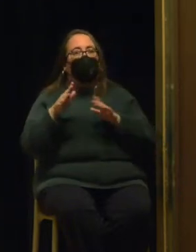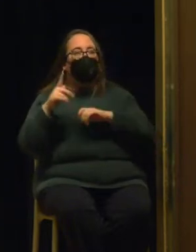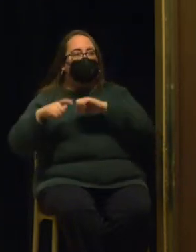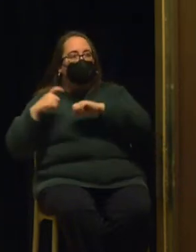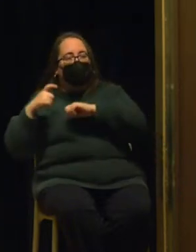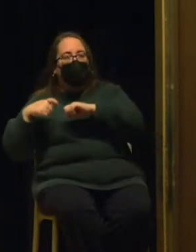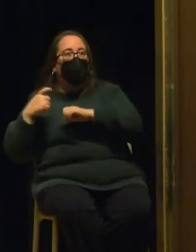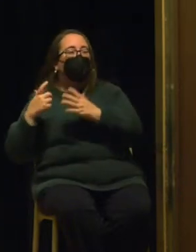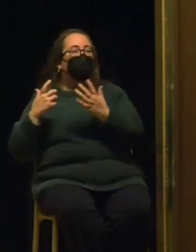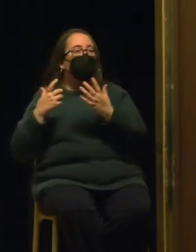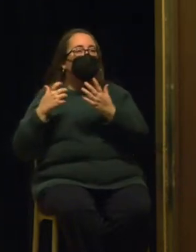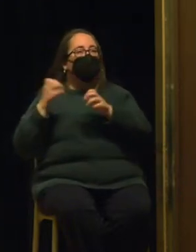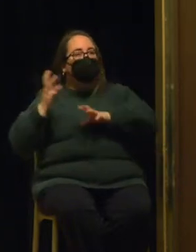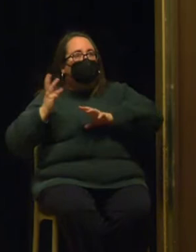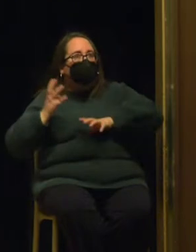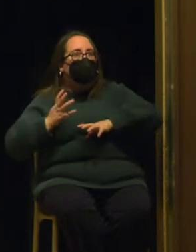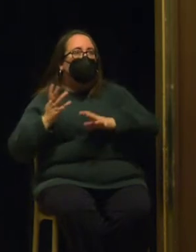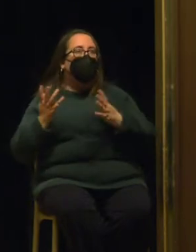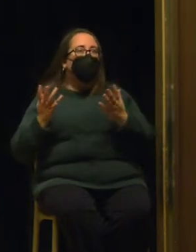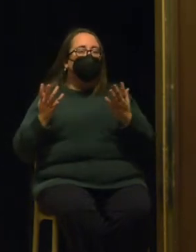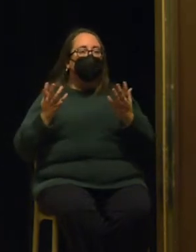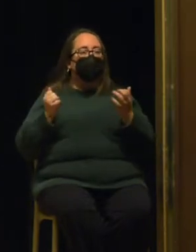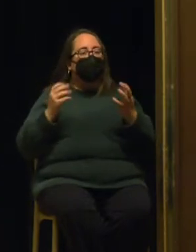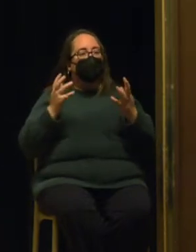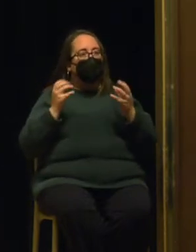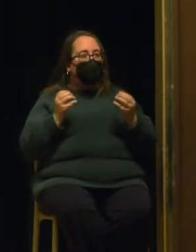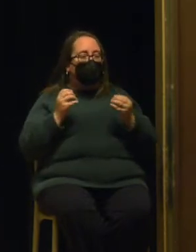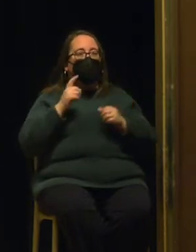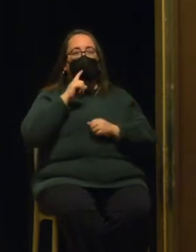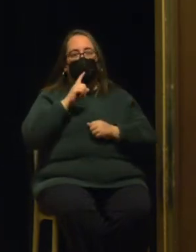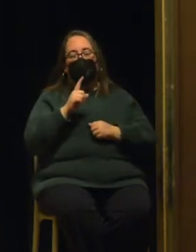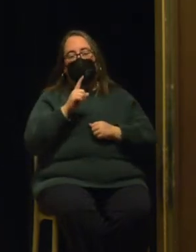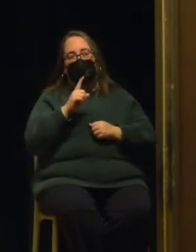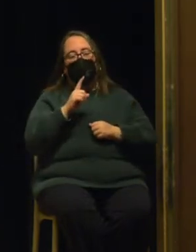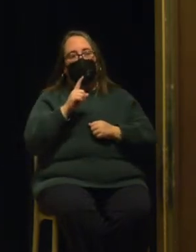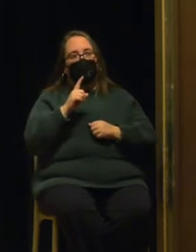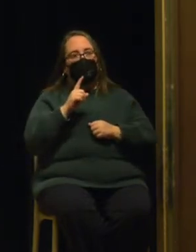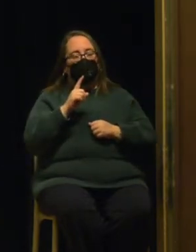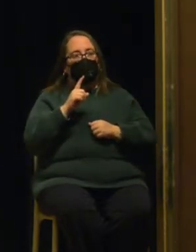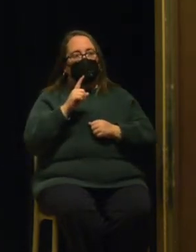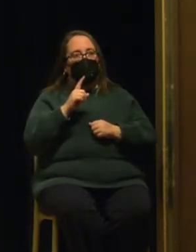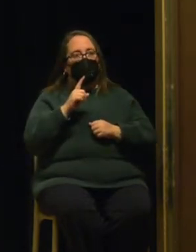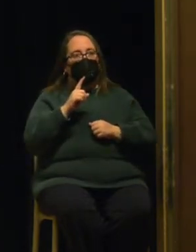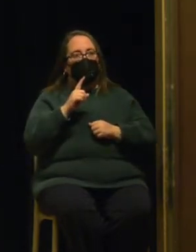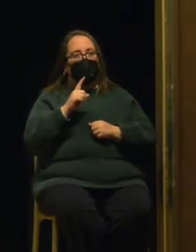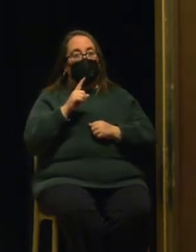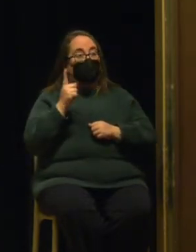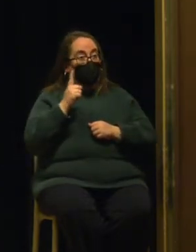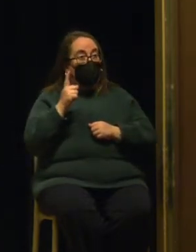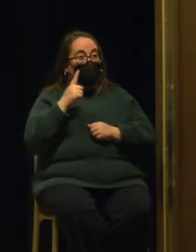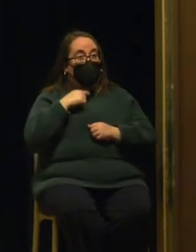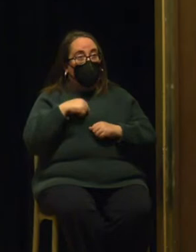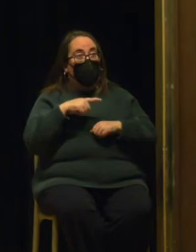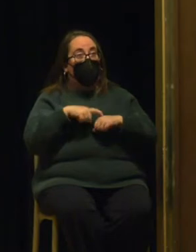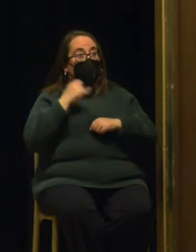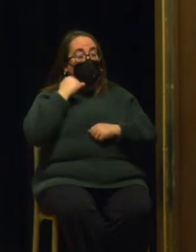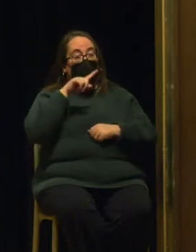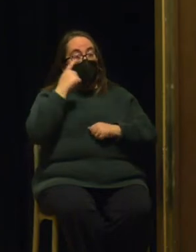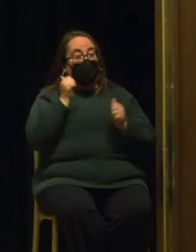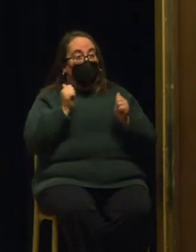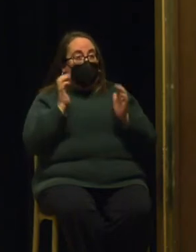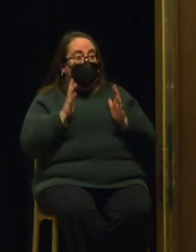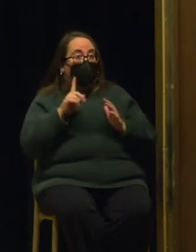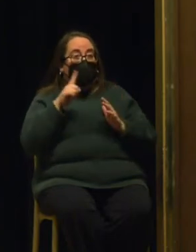satellite, you know, streaming. Mm-hmm. So it really is, you know, as someone said to me, if you're a Black actor or a